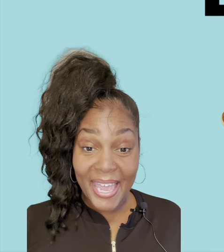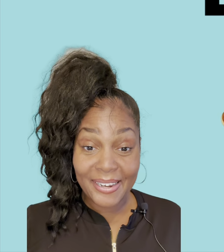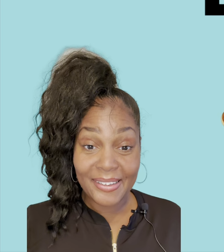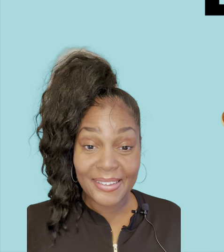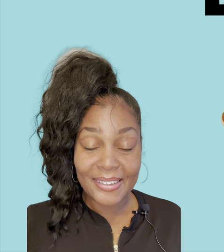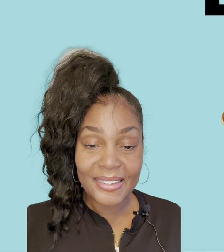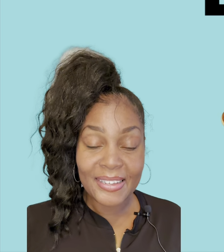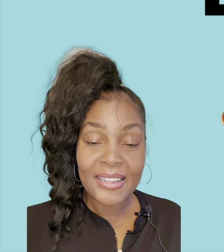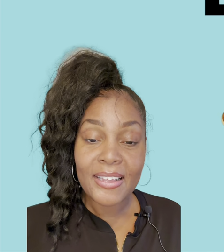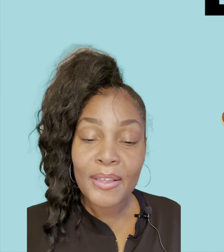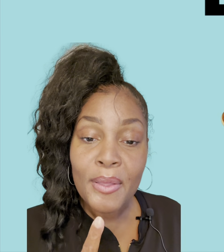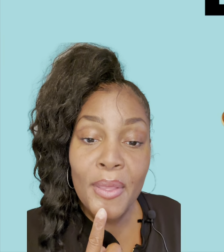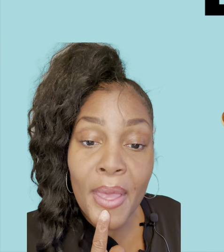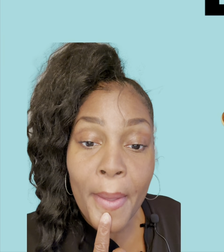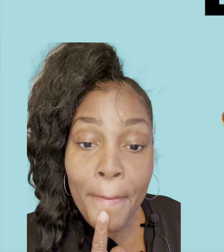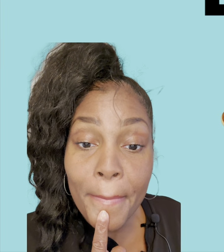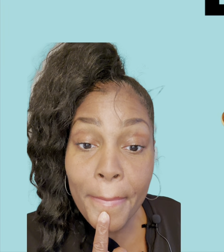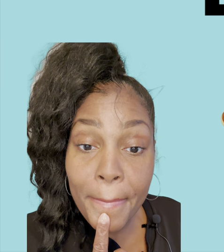Bed.